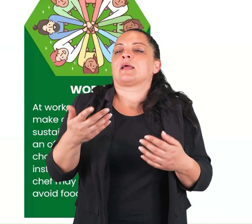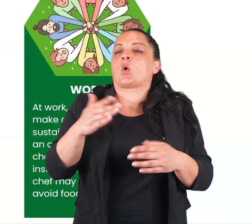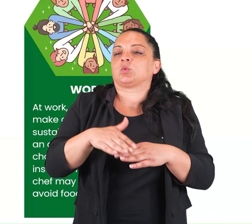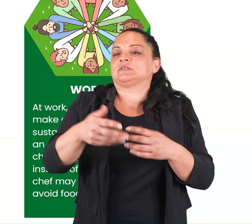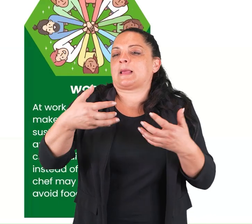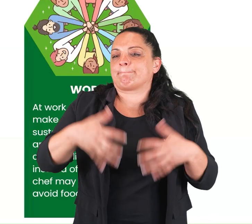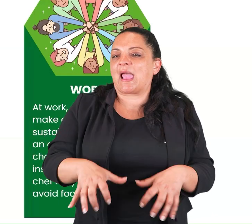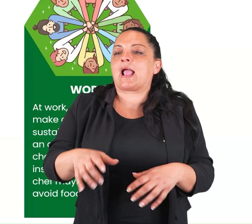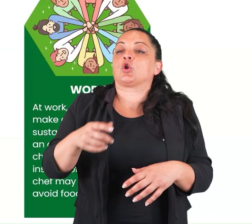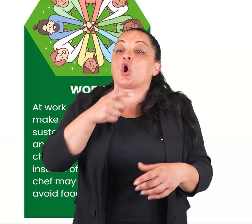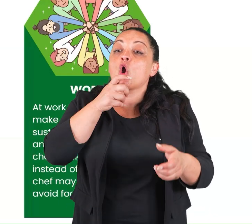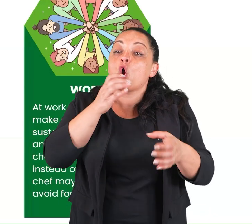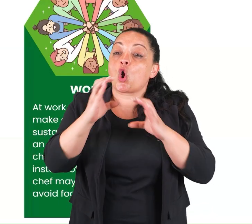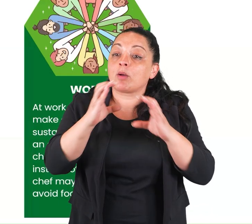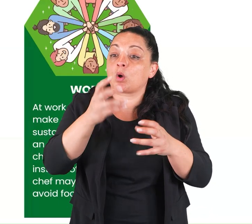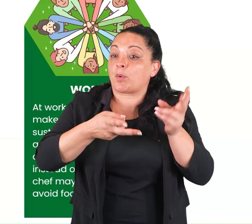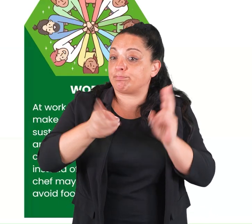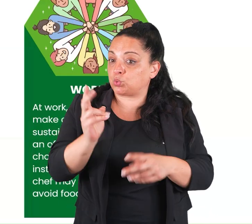more digital